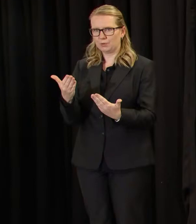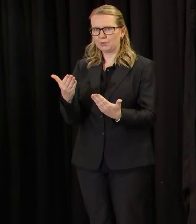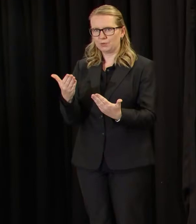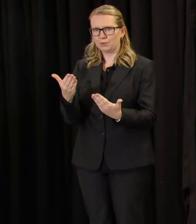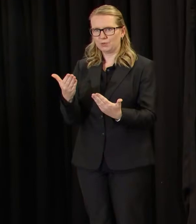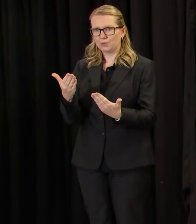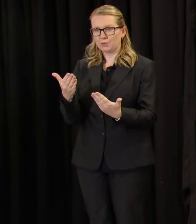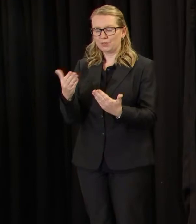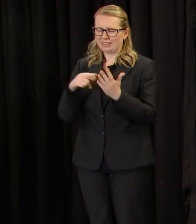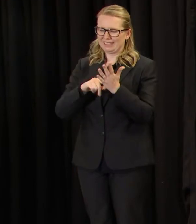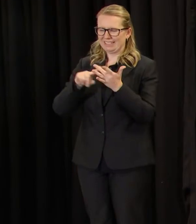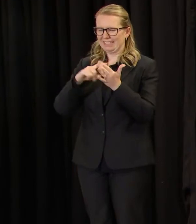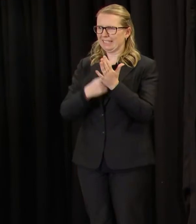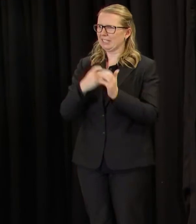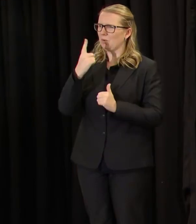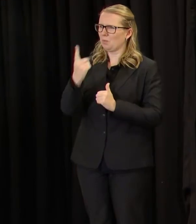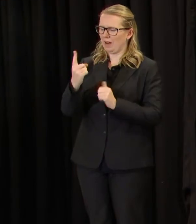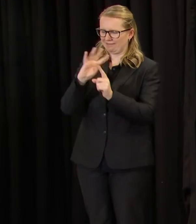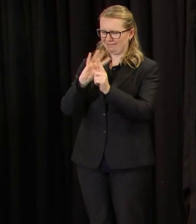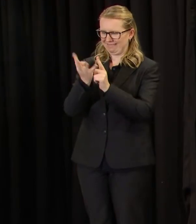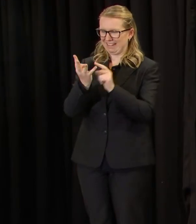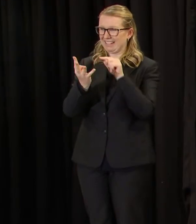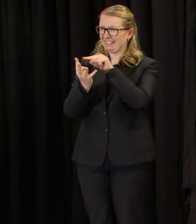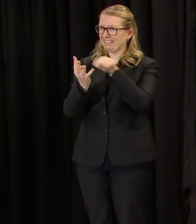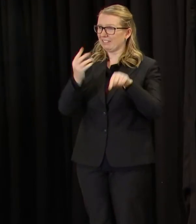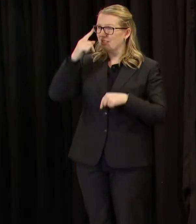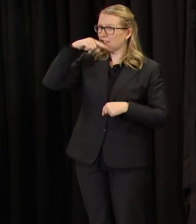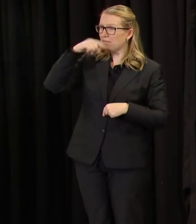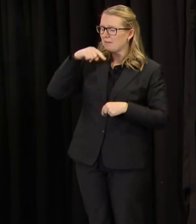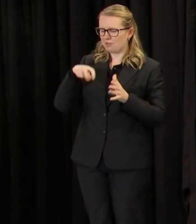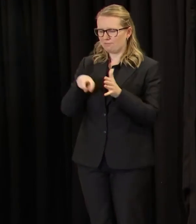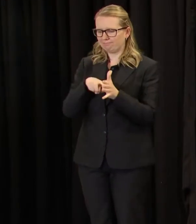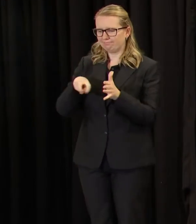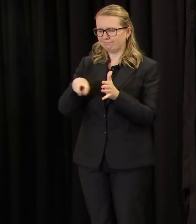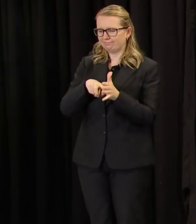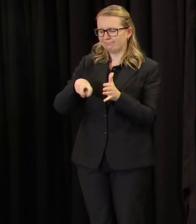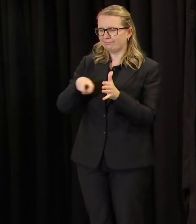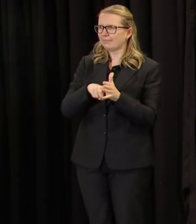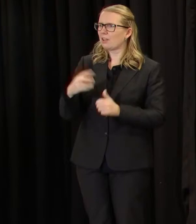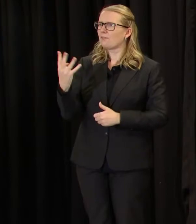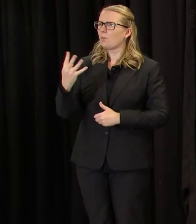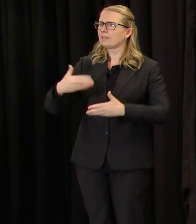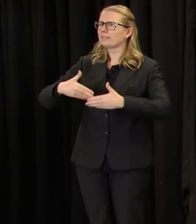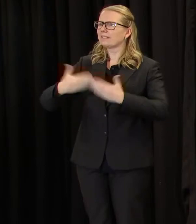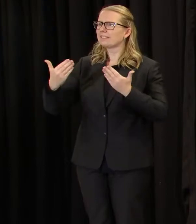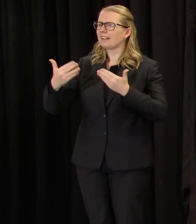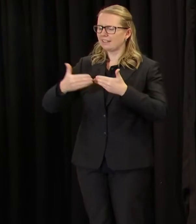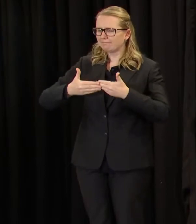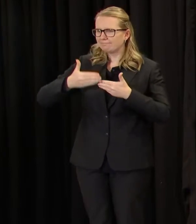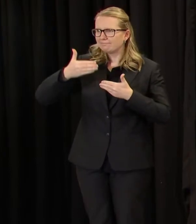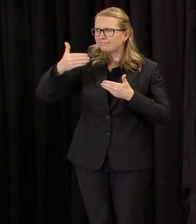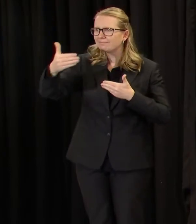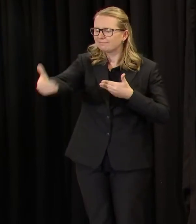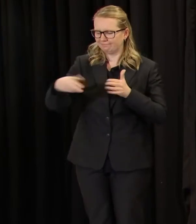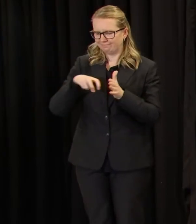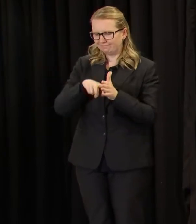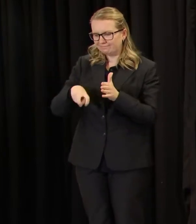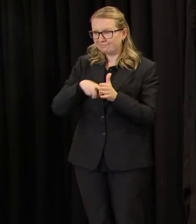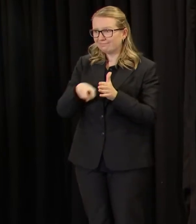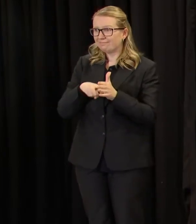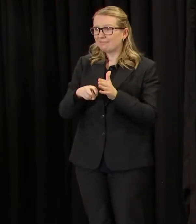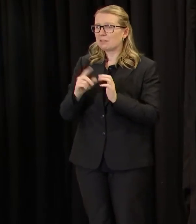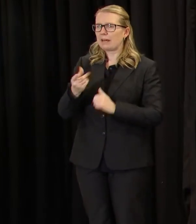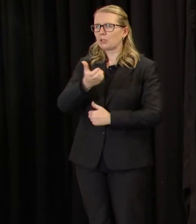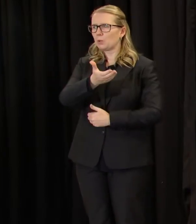Tier 1 isolating at the moment. Really sticking through that 14-day period makes a big difference to everyone